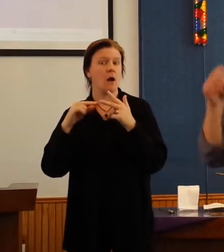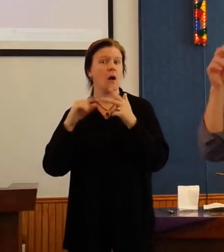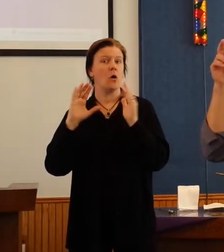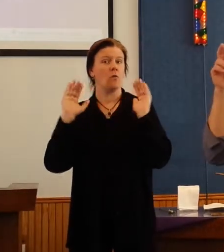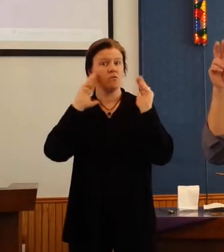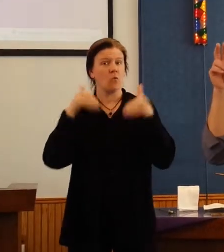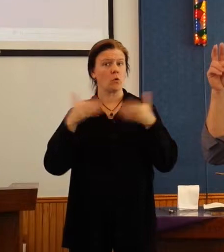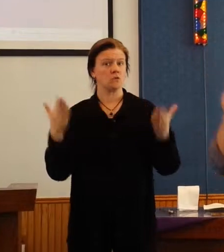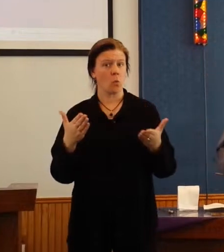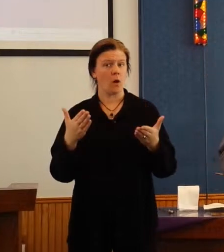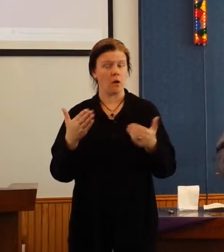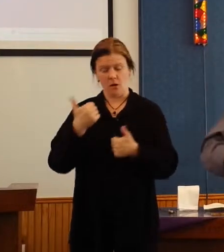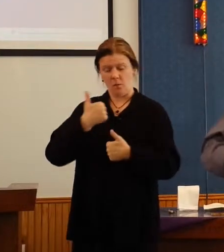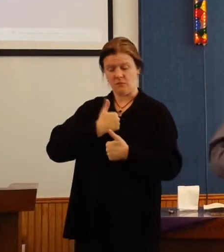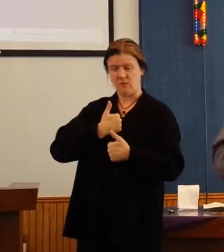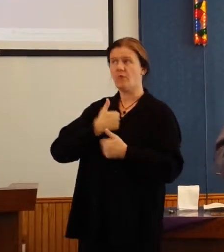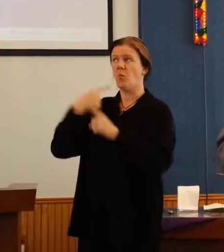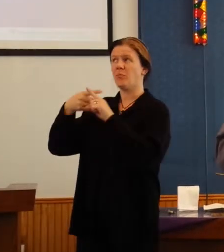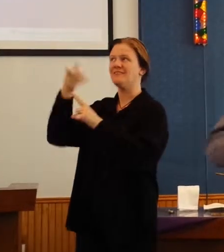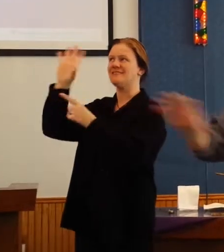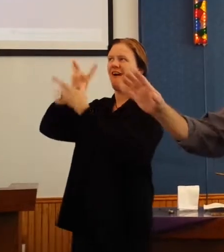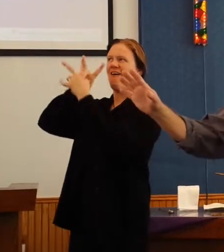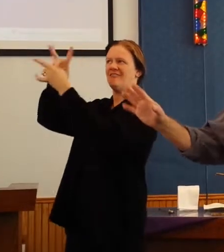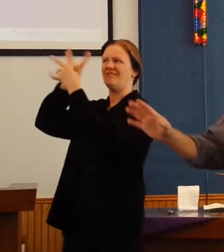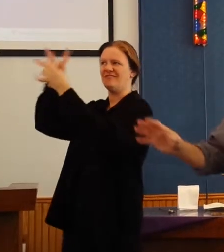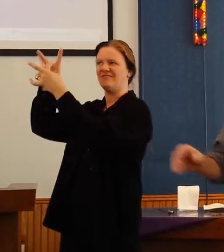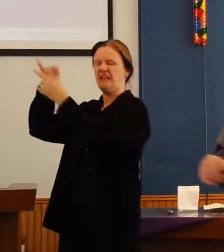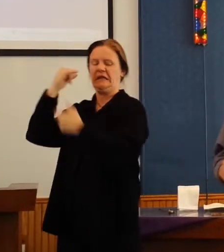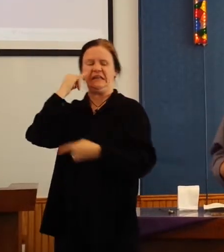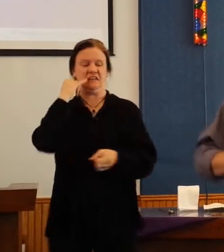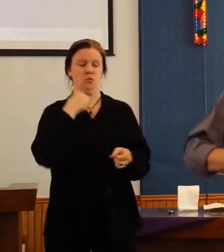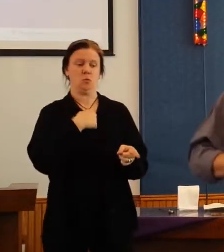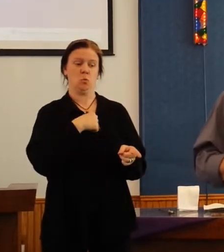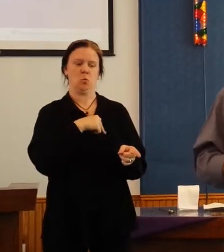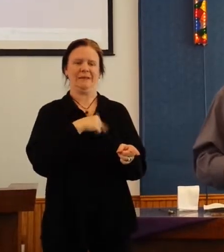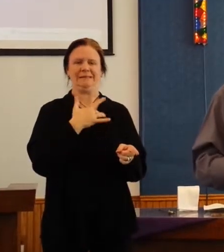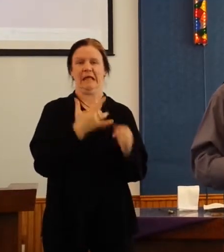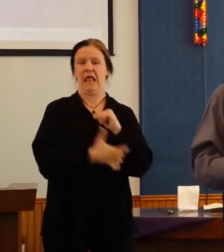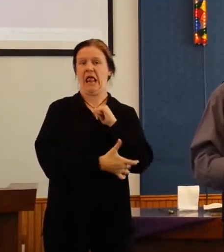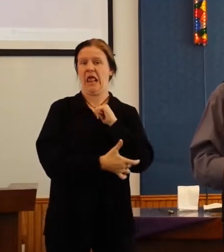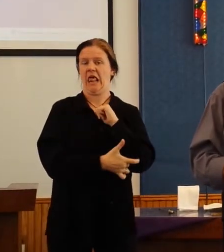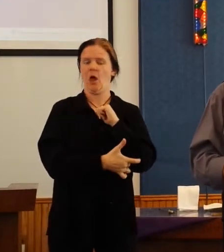our better self if we strip away something that we indulge in.